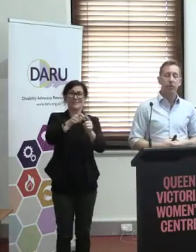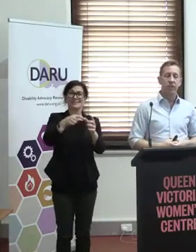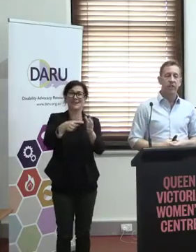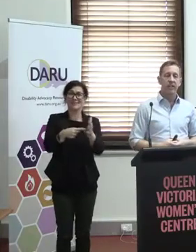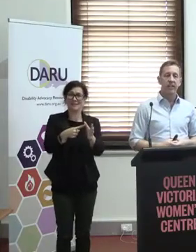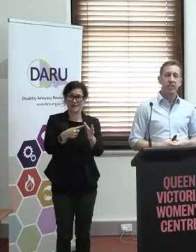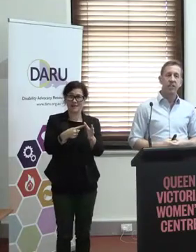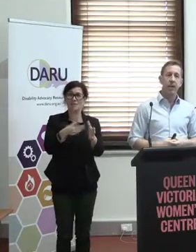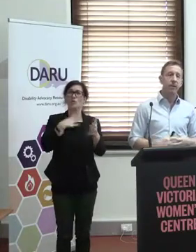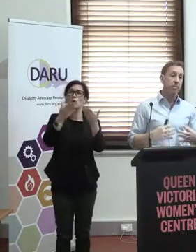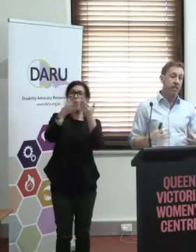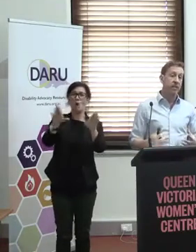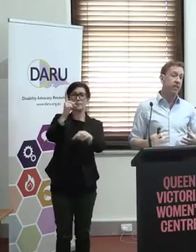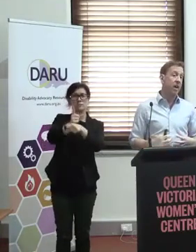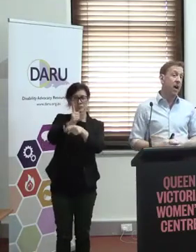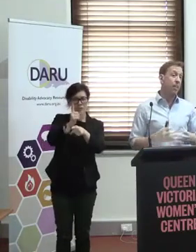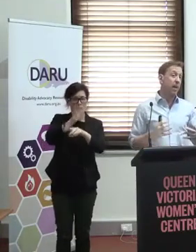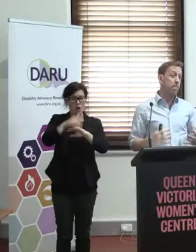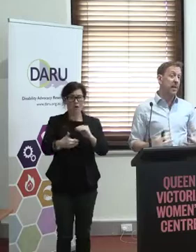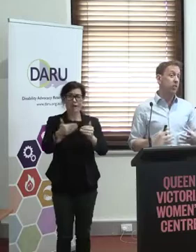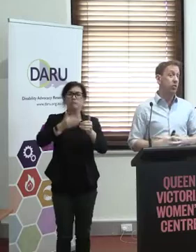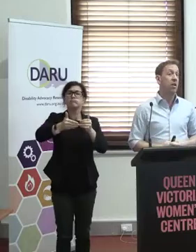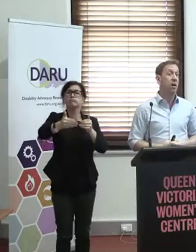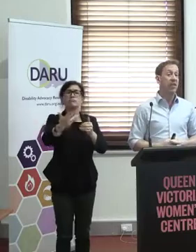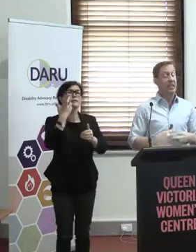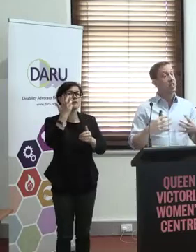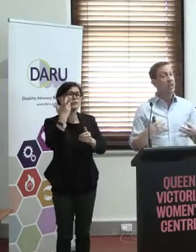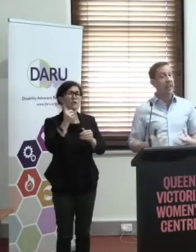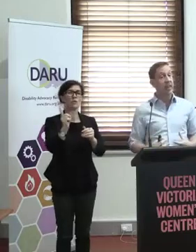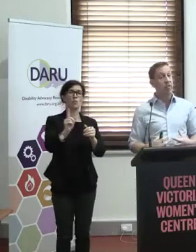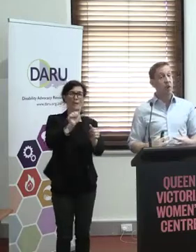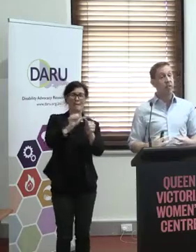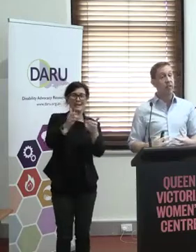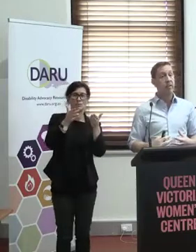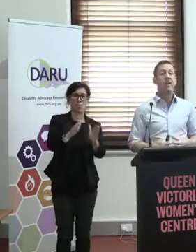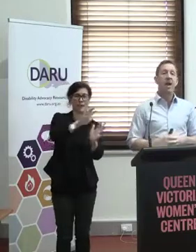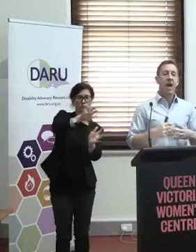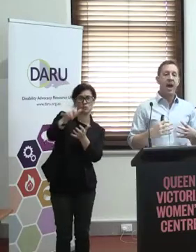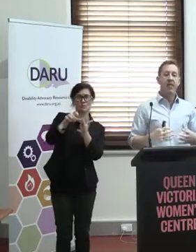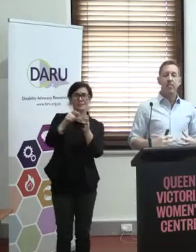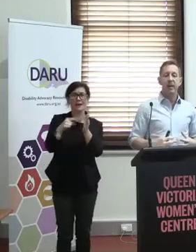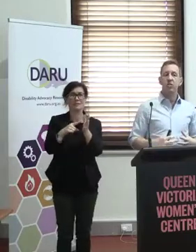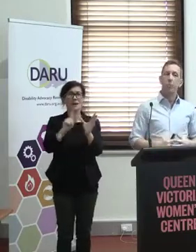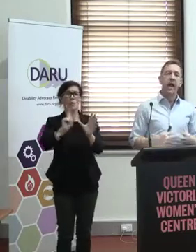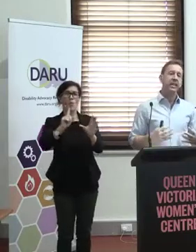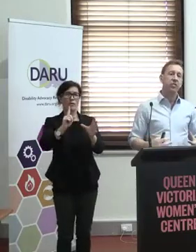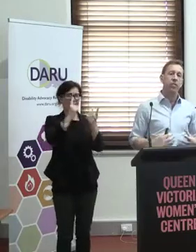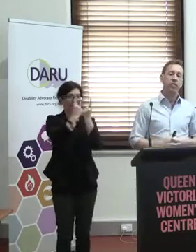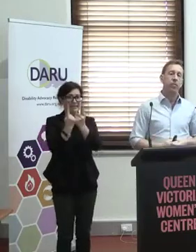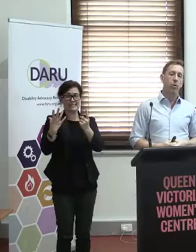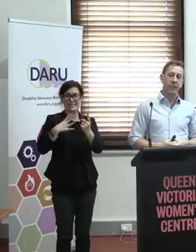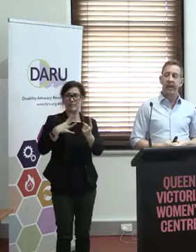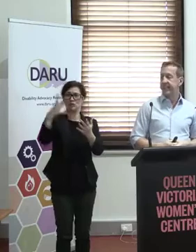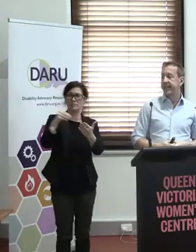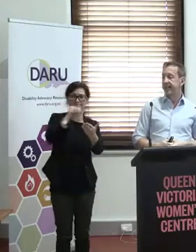can have a broader conversation in the coming months about the best things to collect data on and the best ways